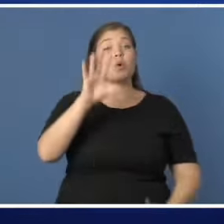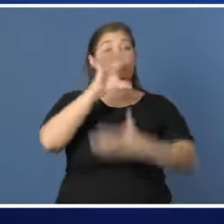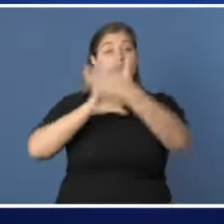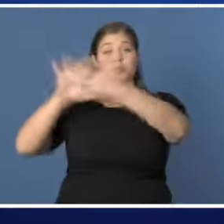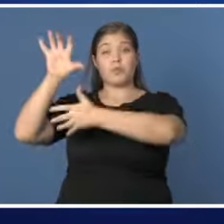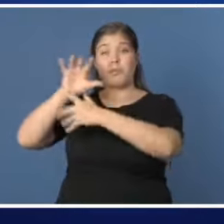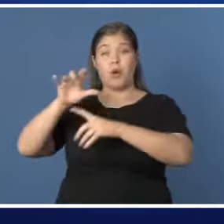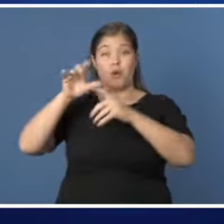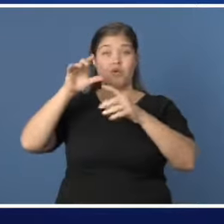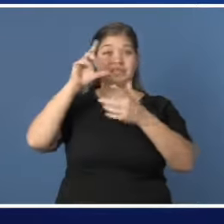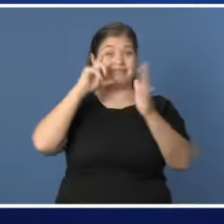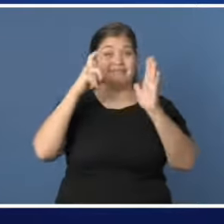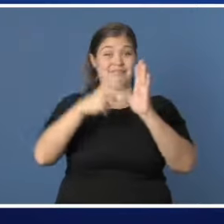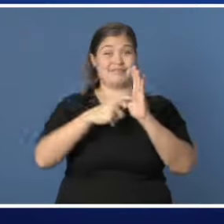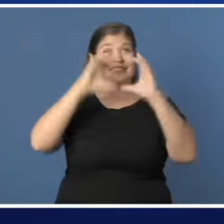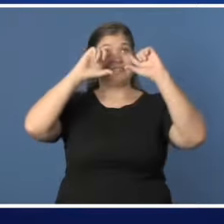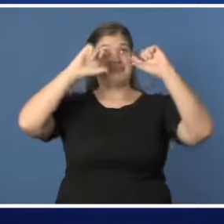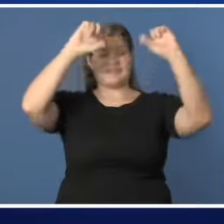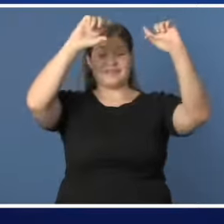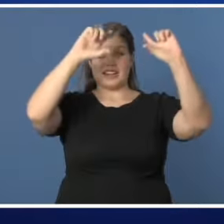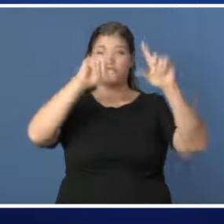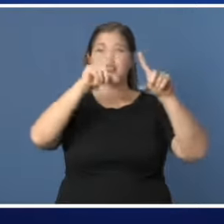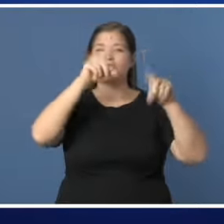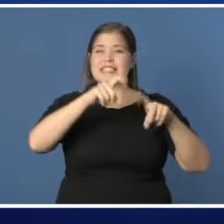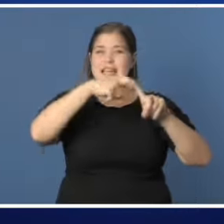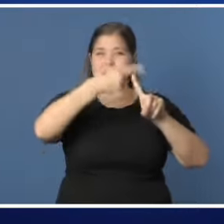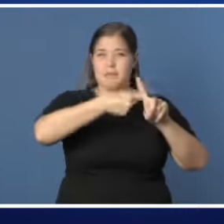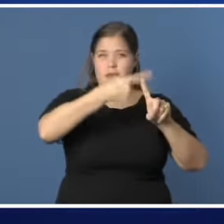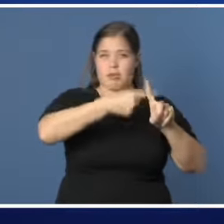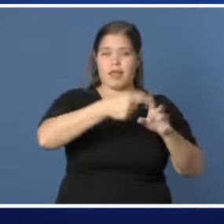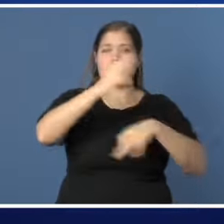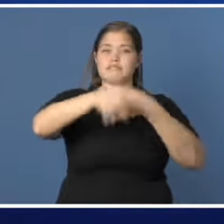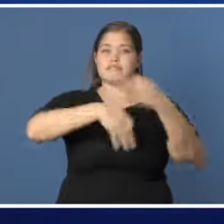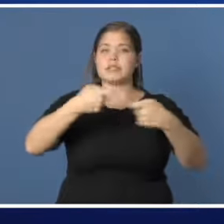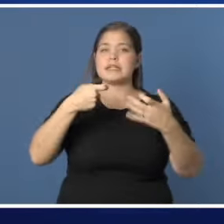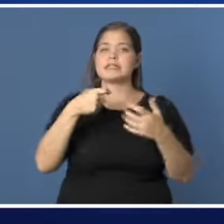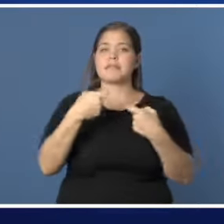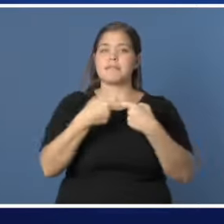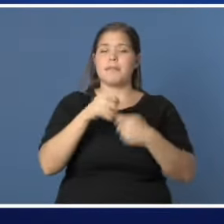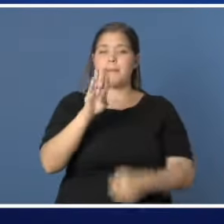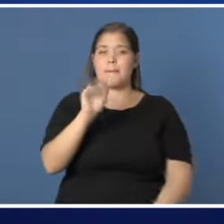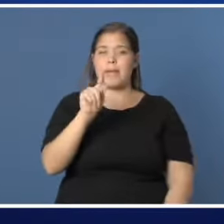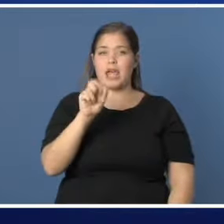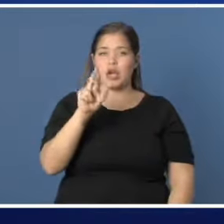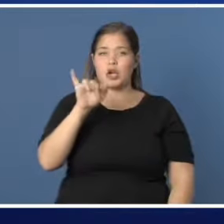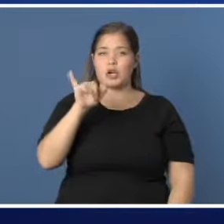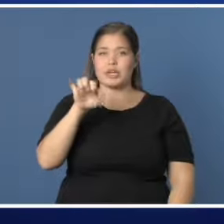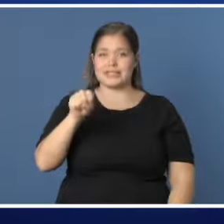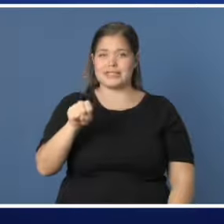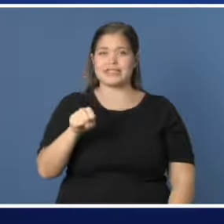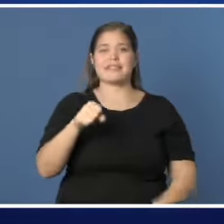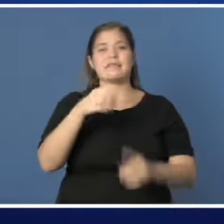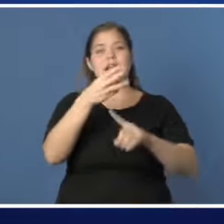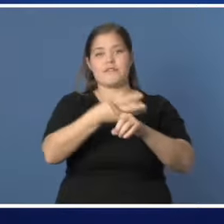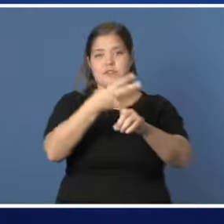Test your smoke detectors monthly and change the batteries at least once a year. Every 6 months is even better.